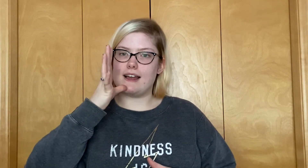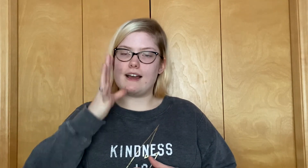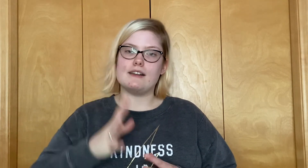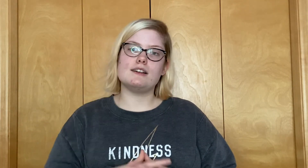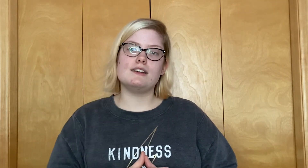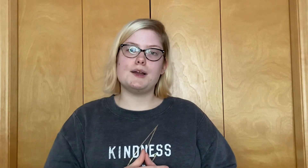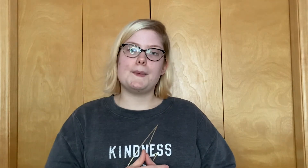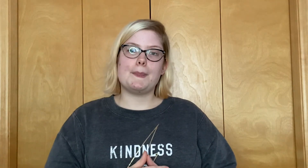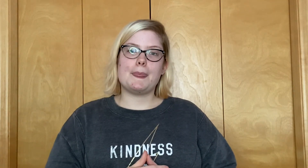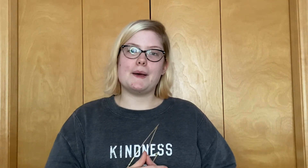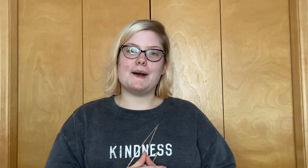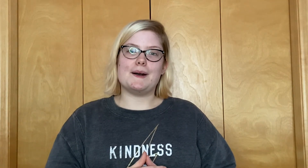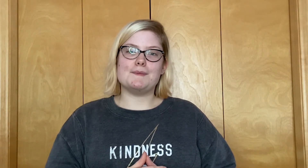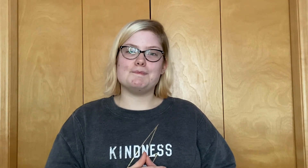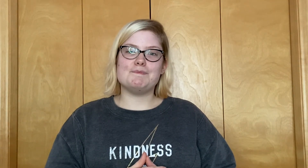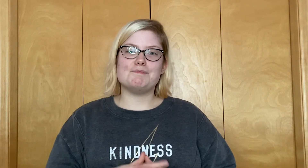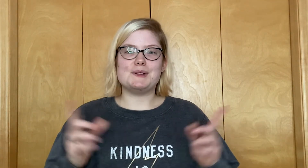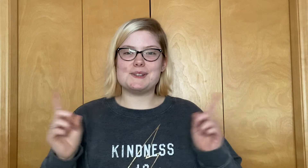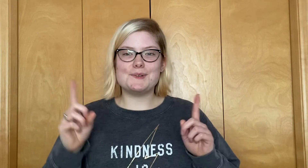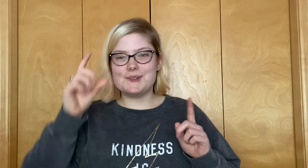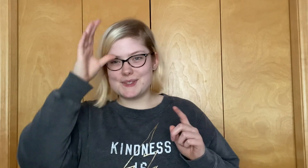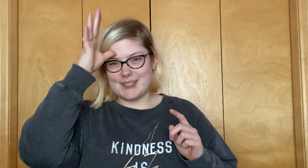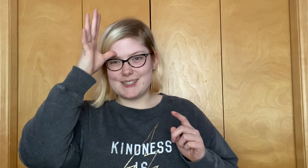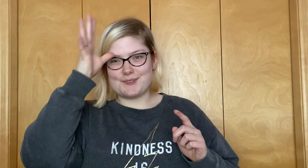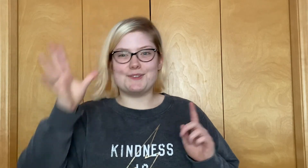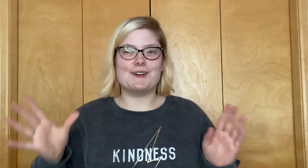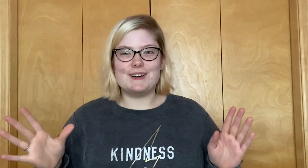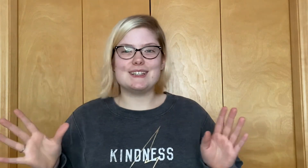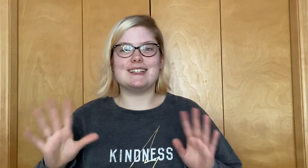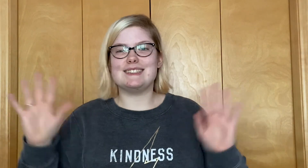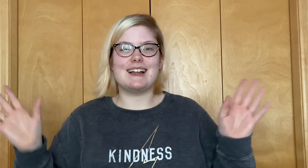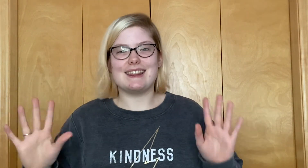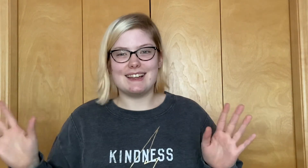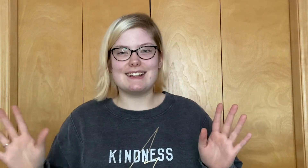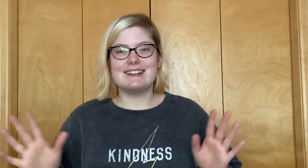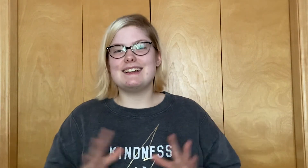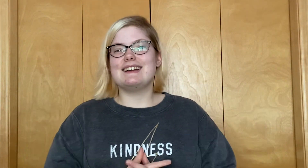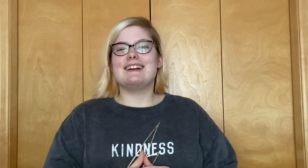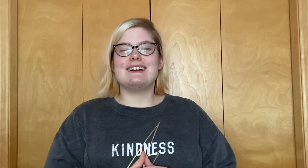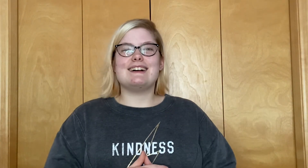dad, but don't use this for fart. That's not a thing.